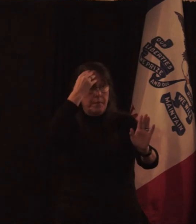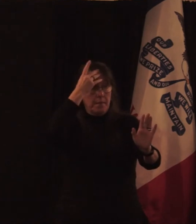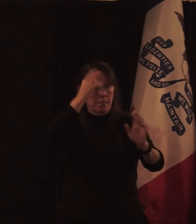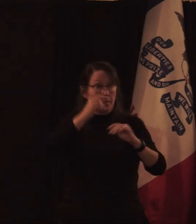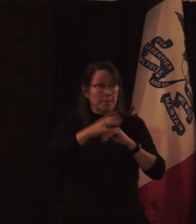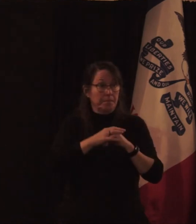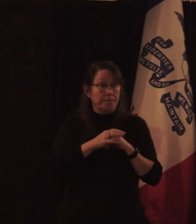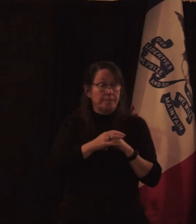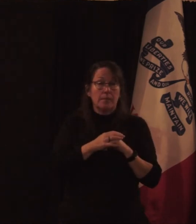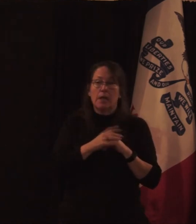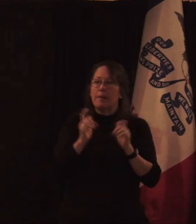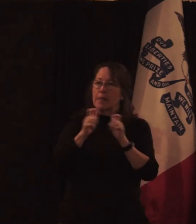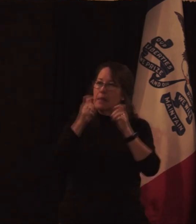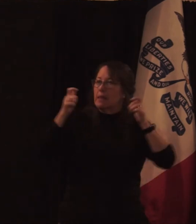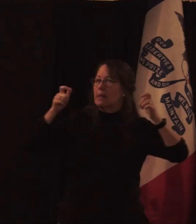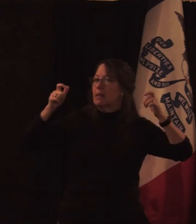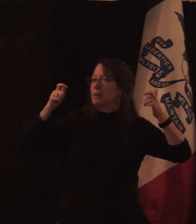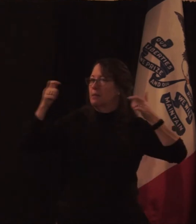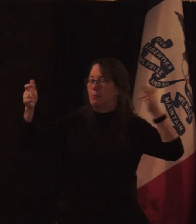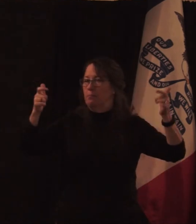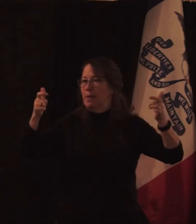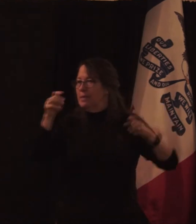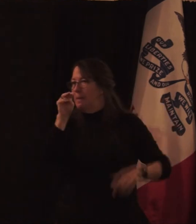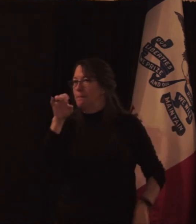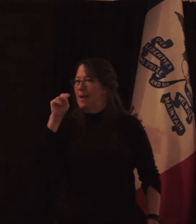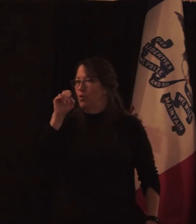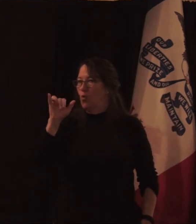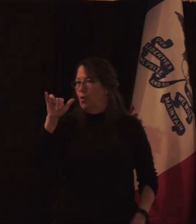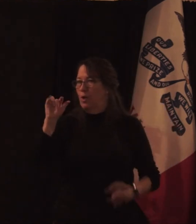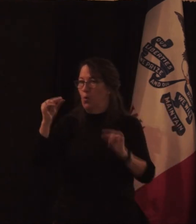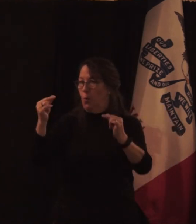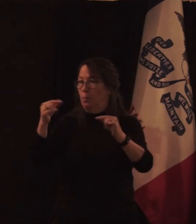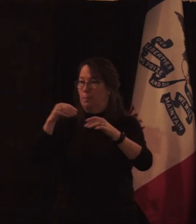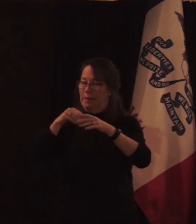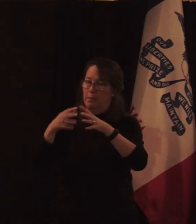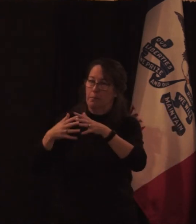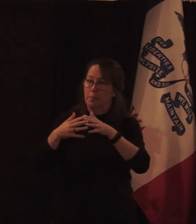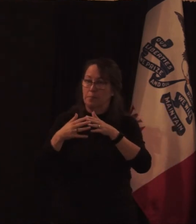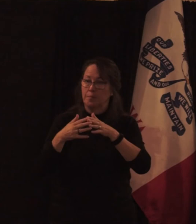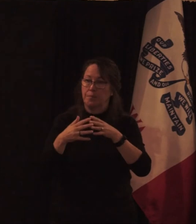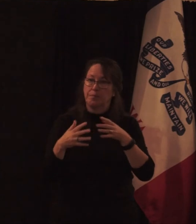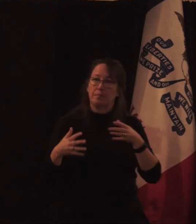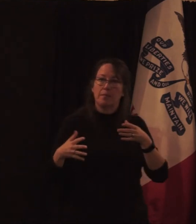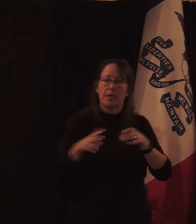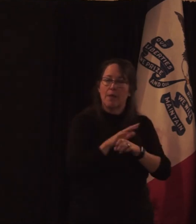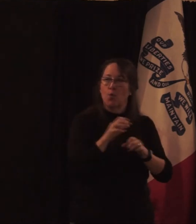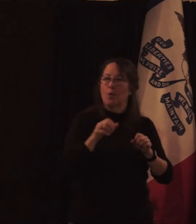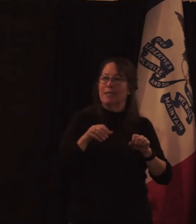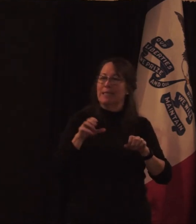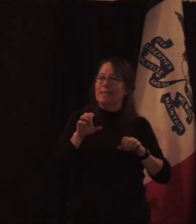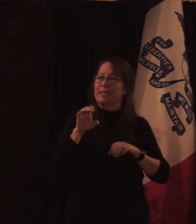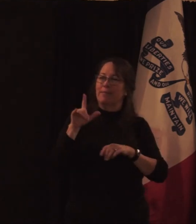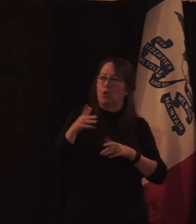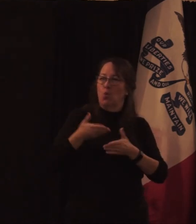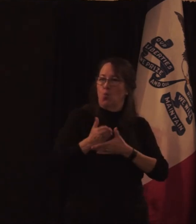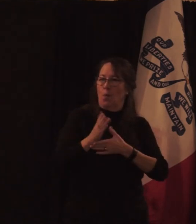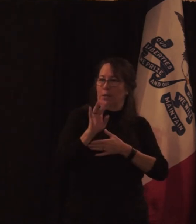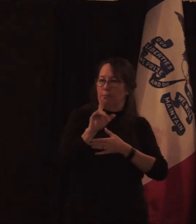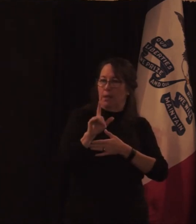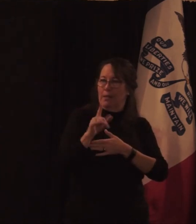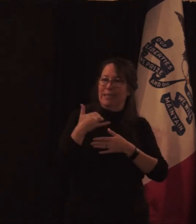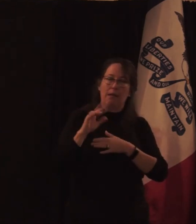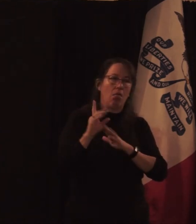this. The largest minority group in America, covered with a civil rights bill,